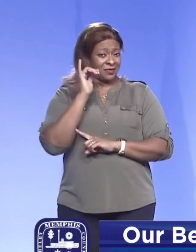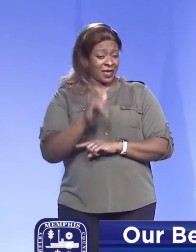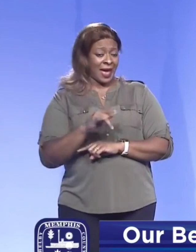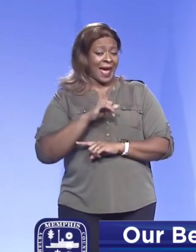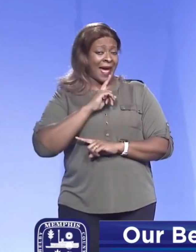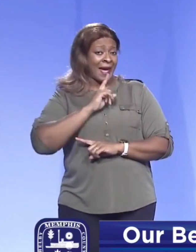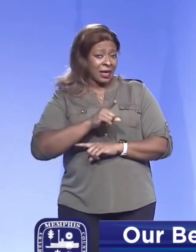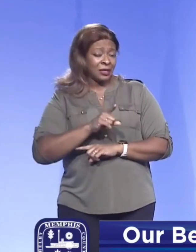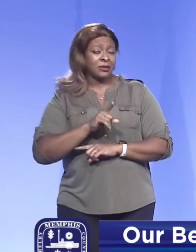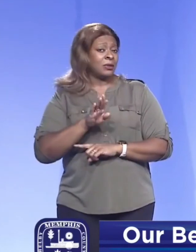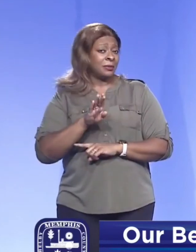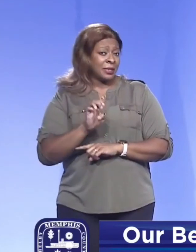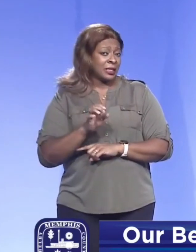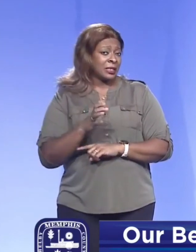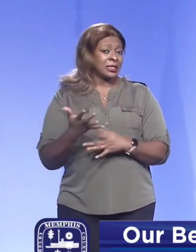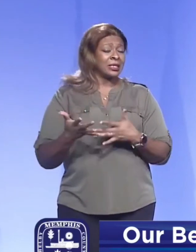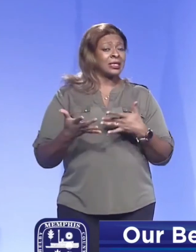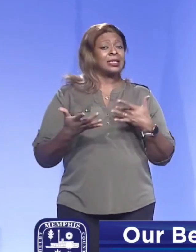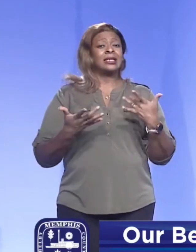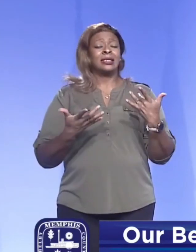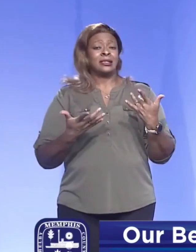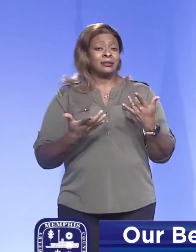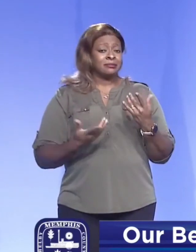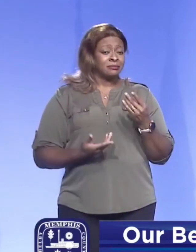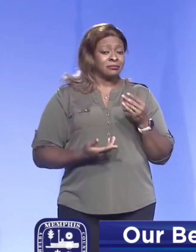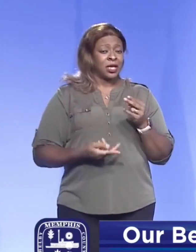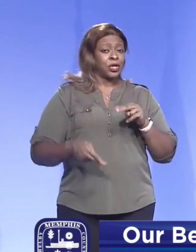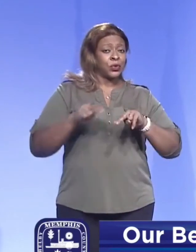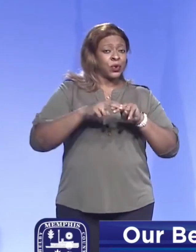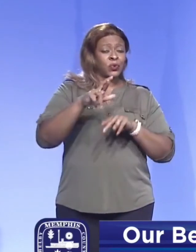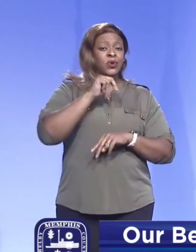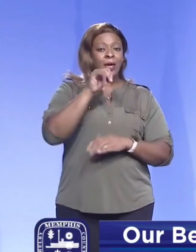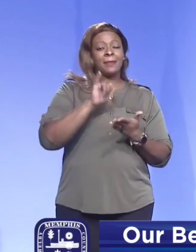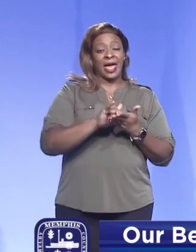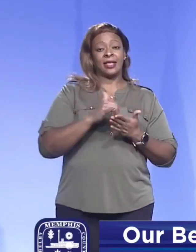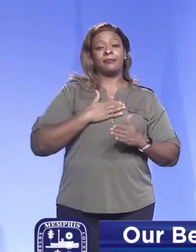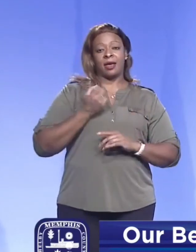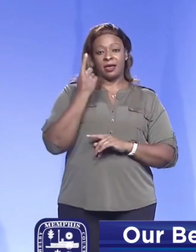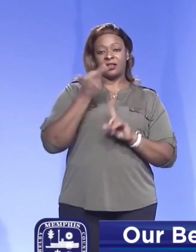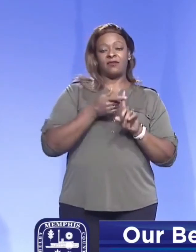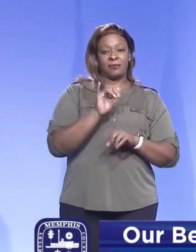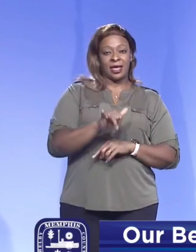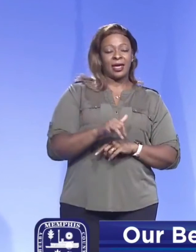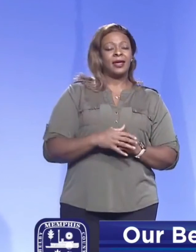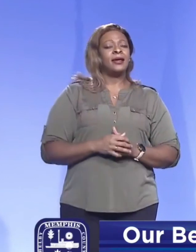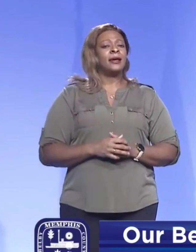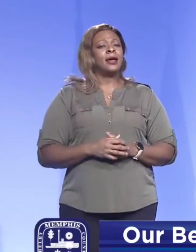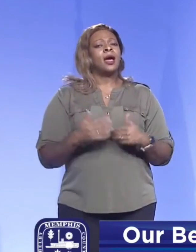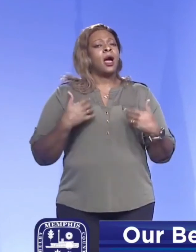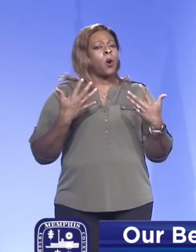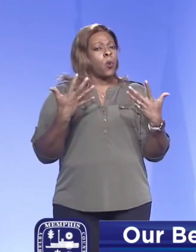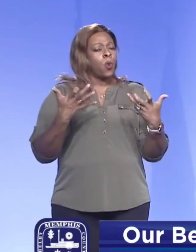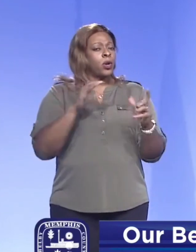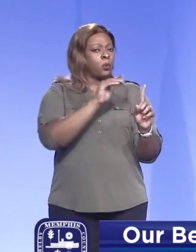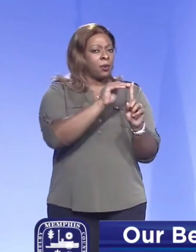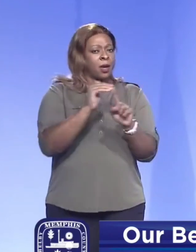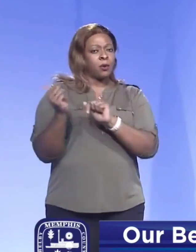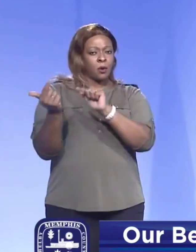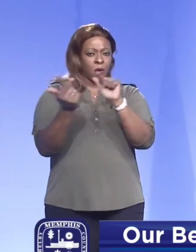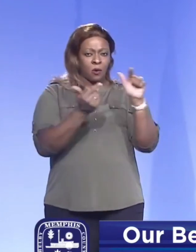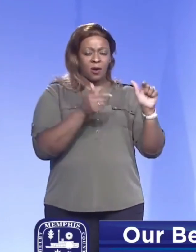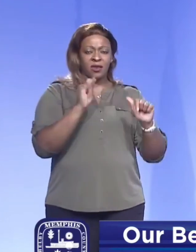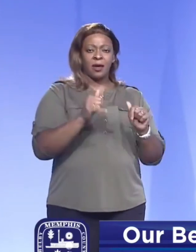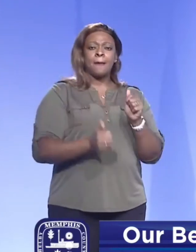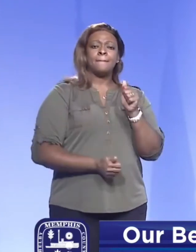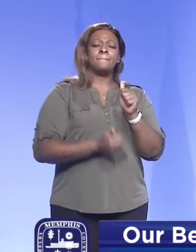actually be manifest that way or not, but that's my understanding. I also want to just remind everyone that a